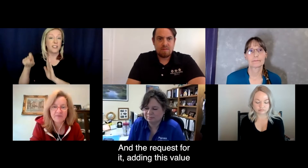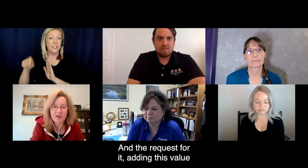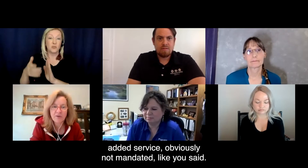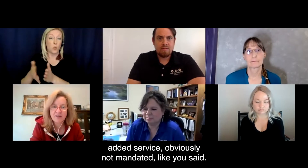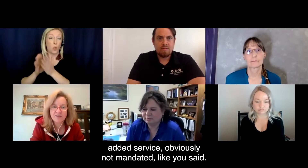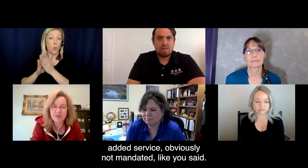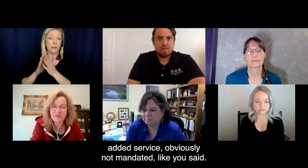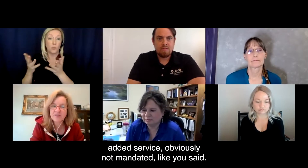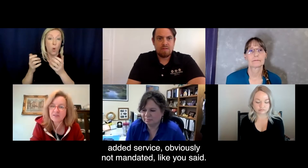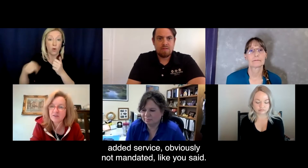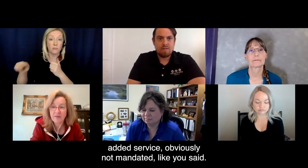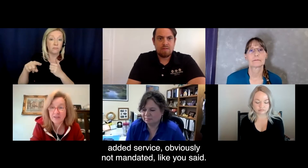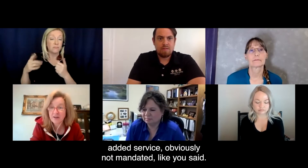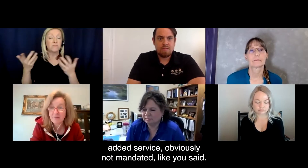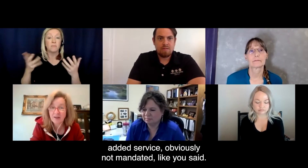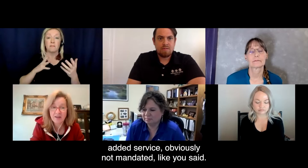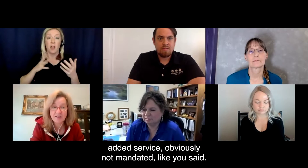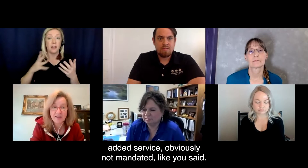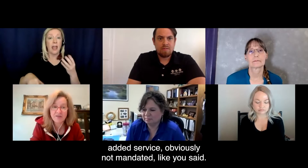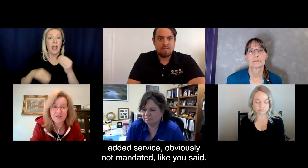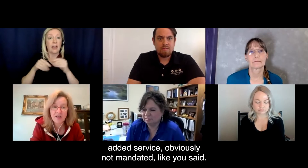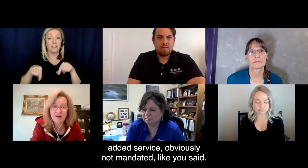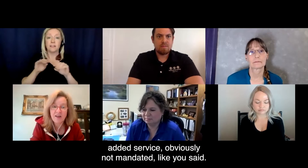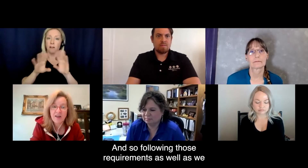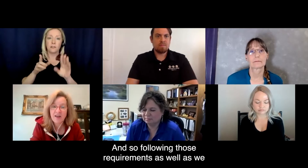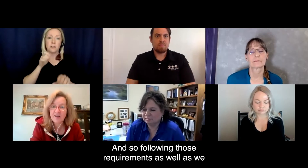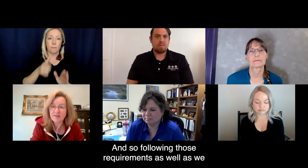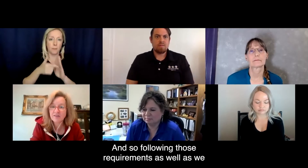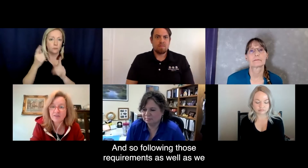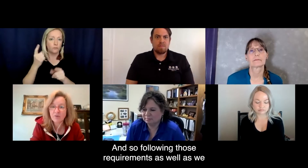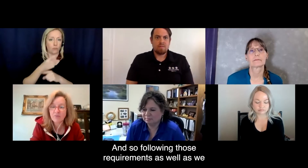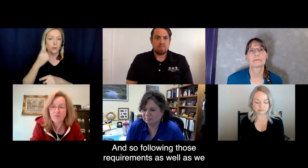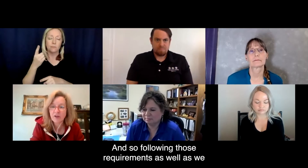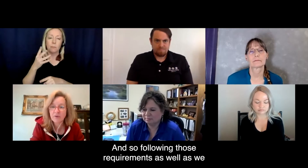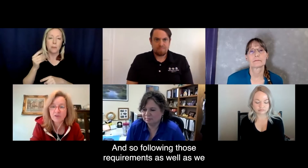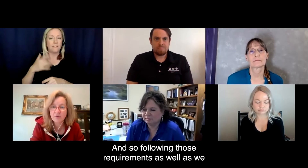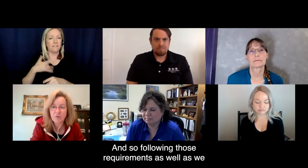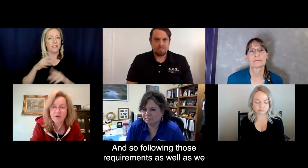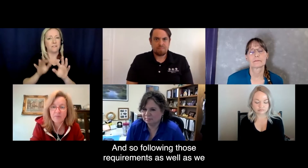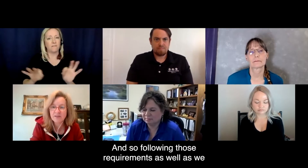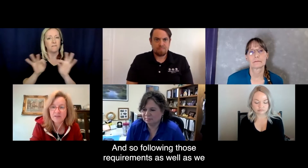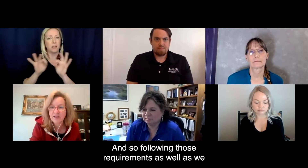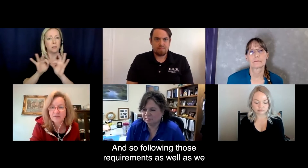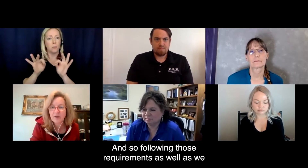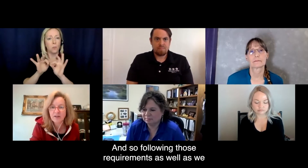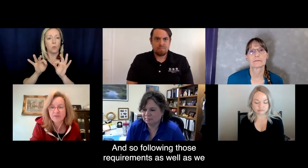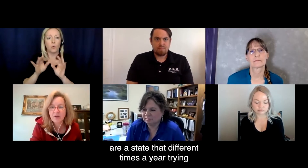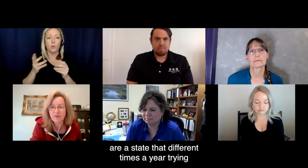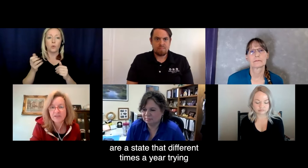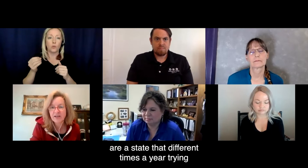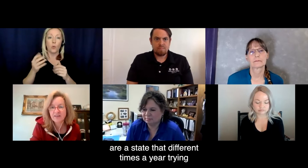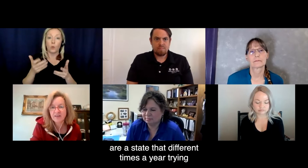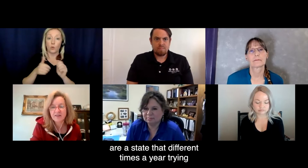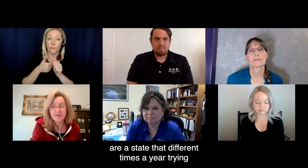this value-added service, obviously not mandated, like you said. And so following those requirements, as well as we